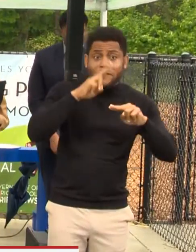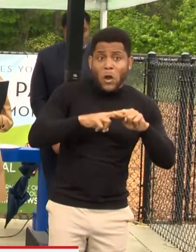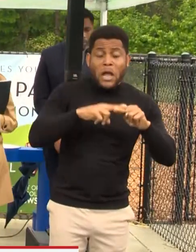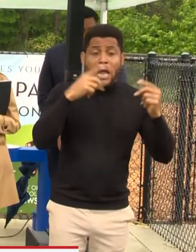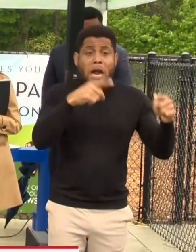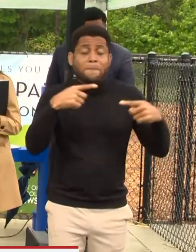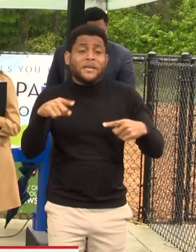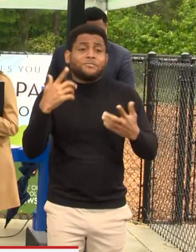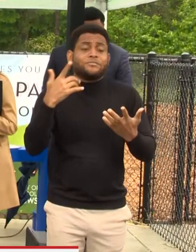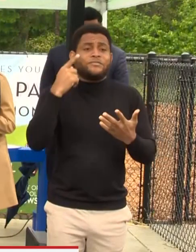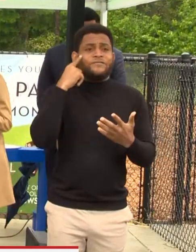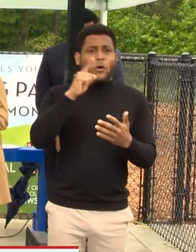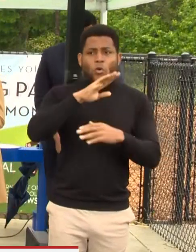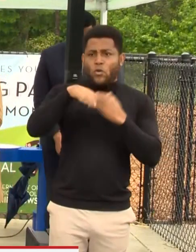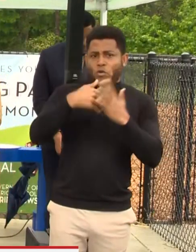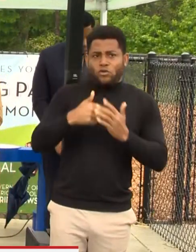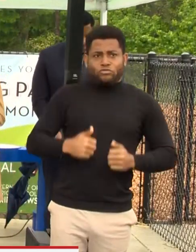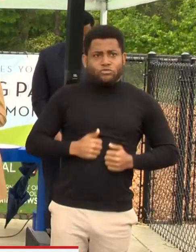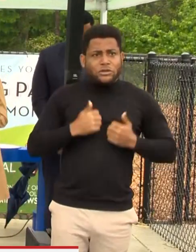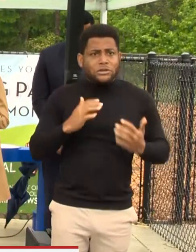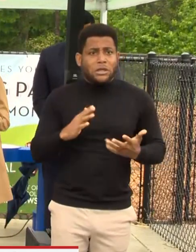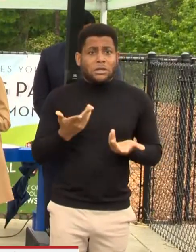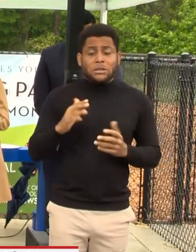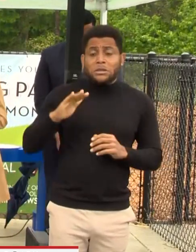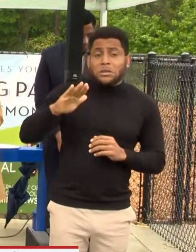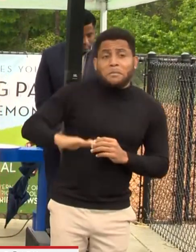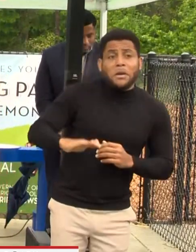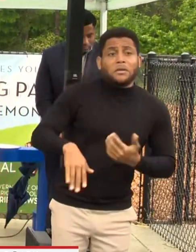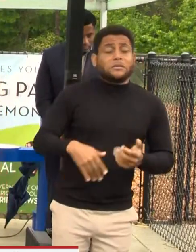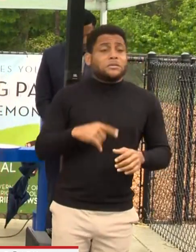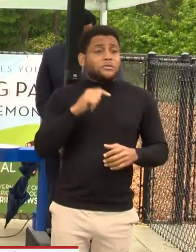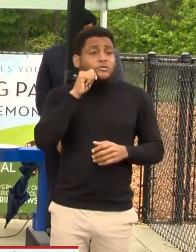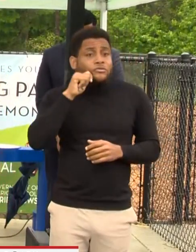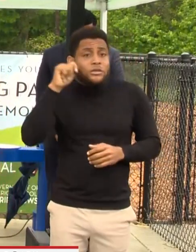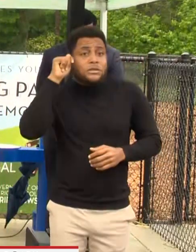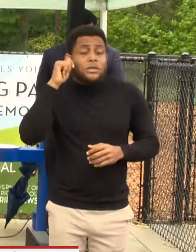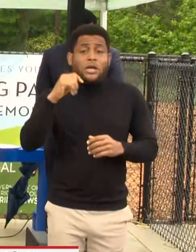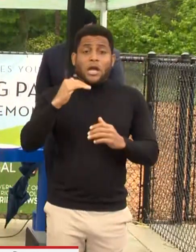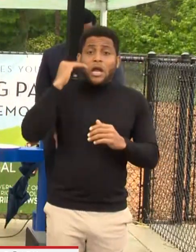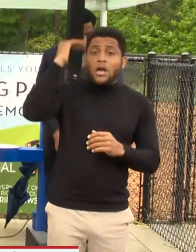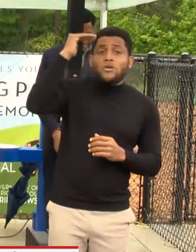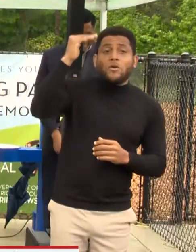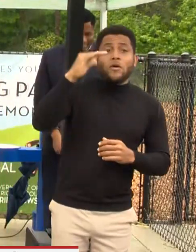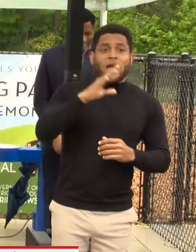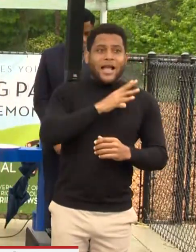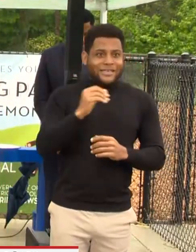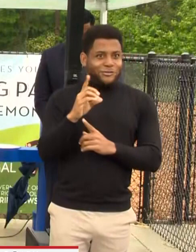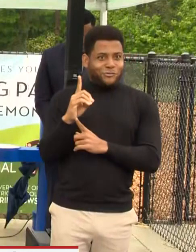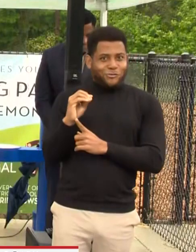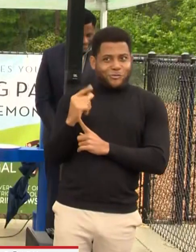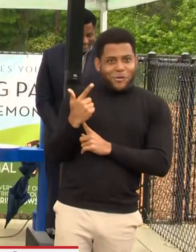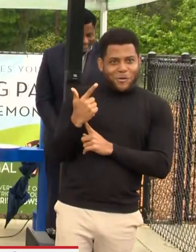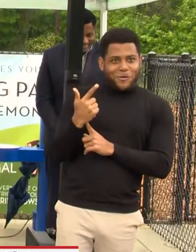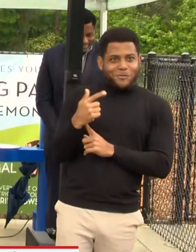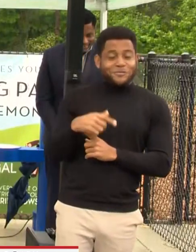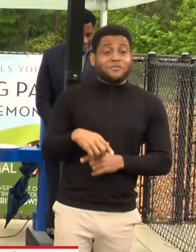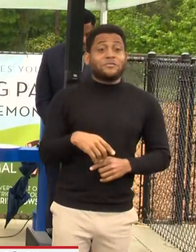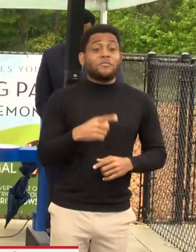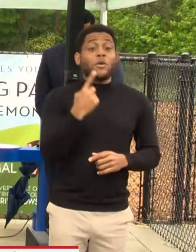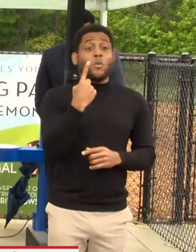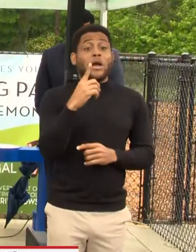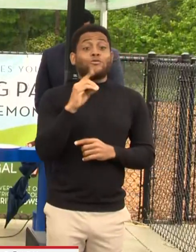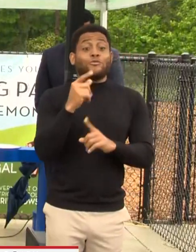teenagers, and our puppies. One particular puppy in particular I'd like to thank